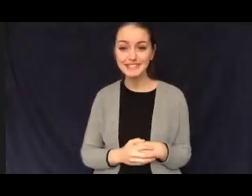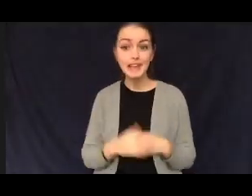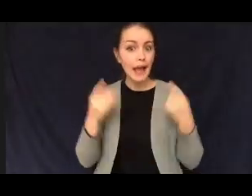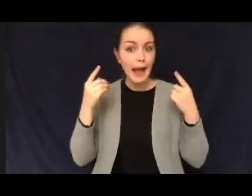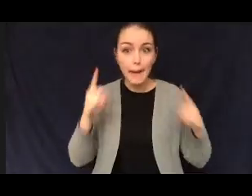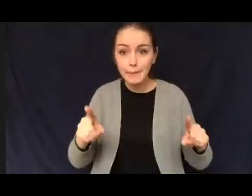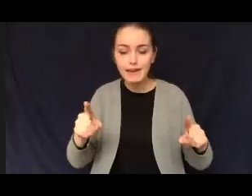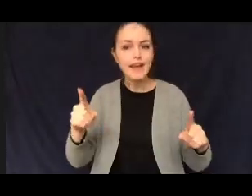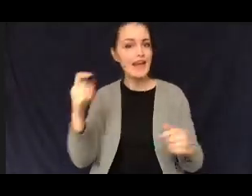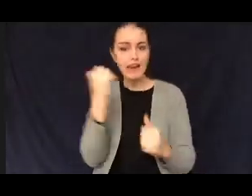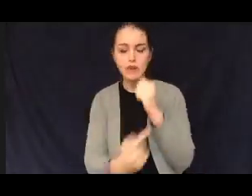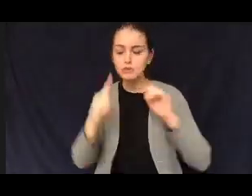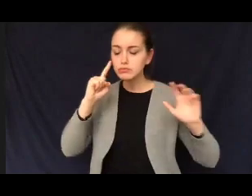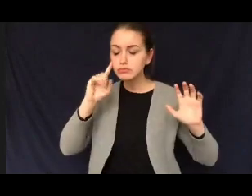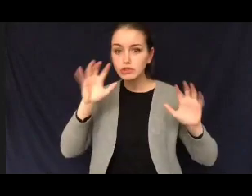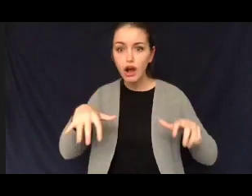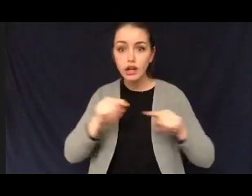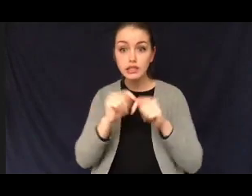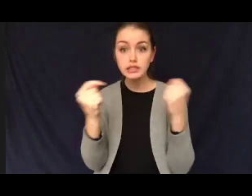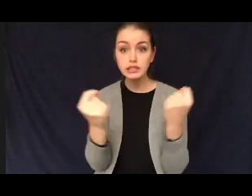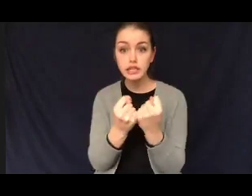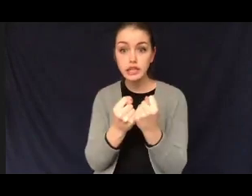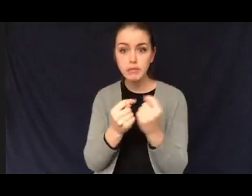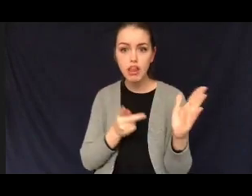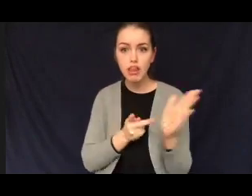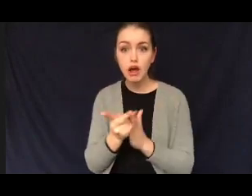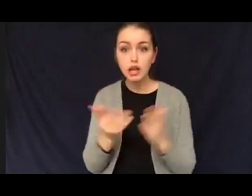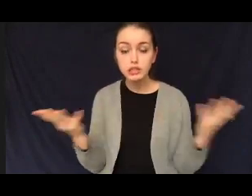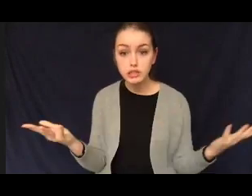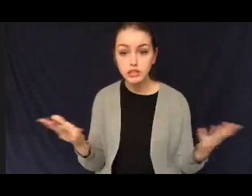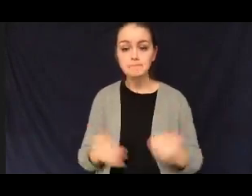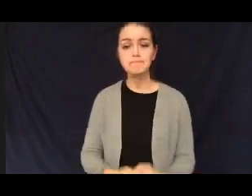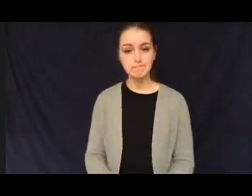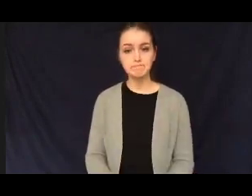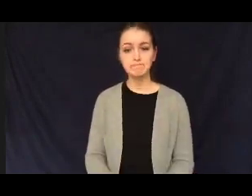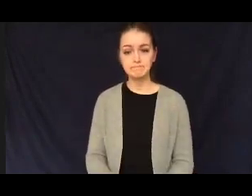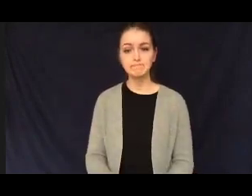everyone's astonishment, her team lost.